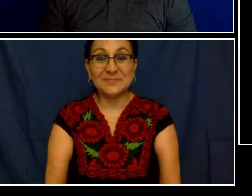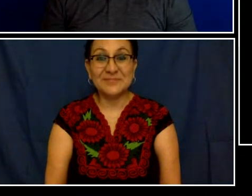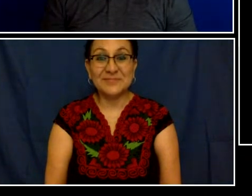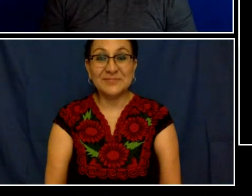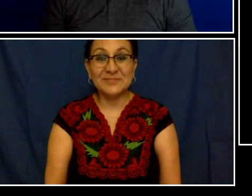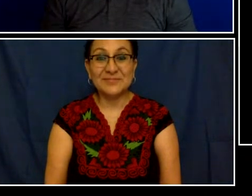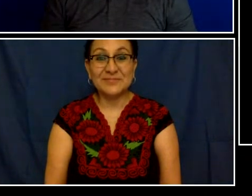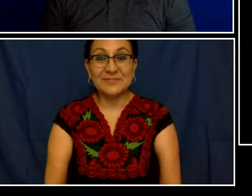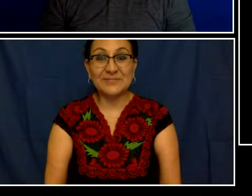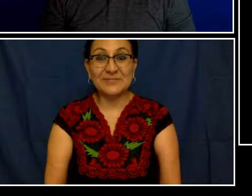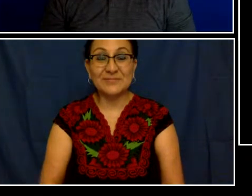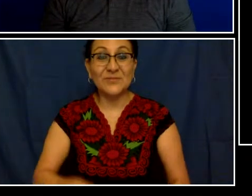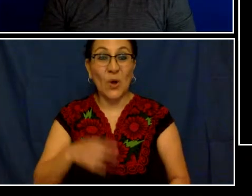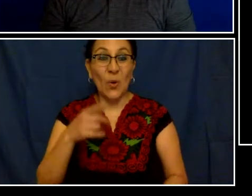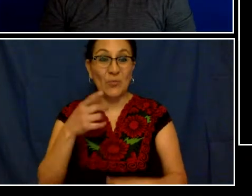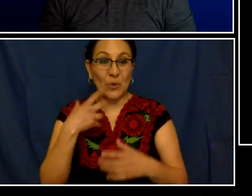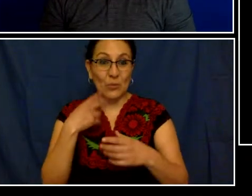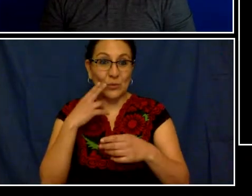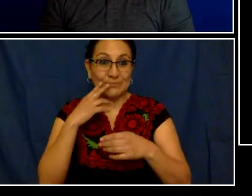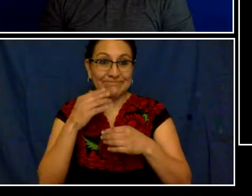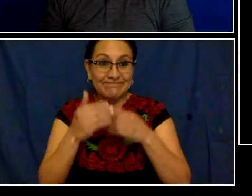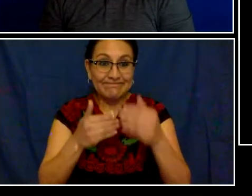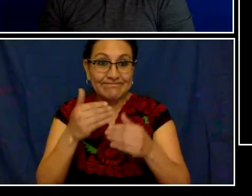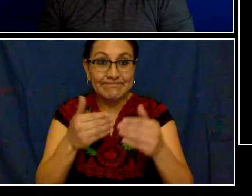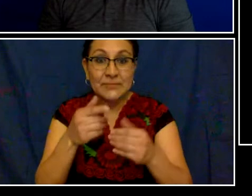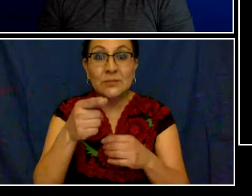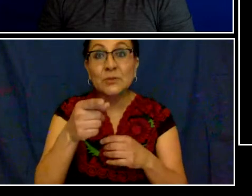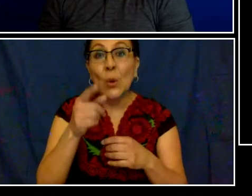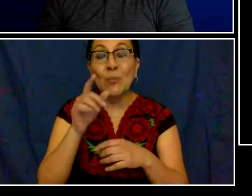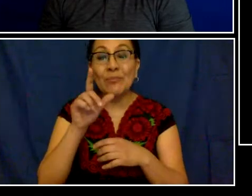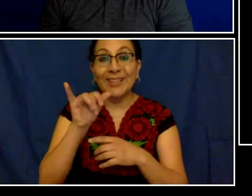on the North American continent at that time.